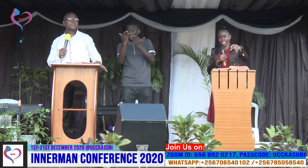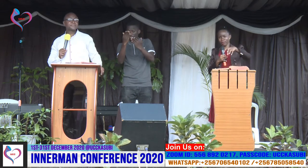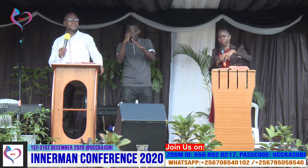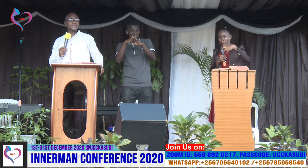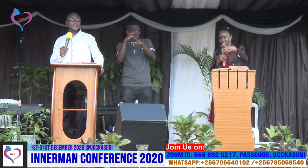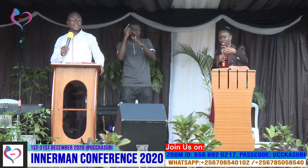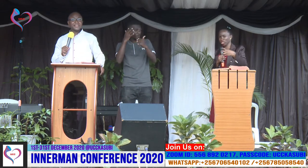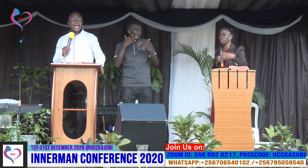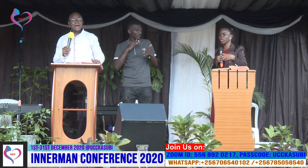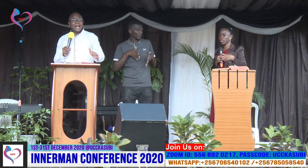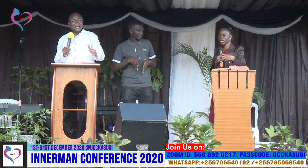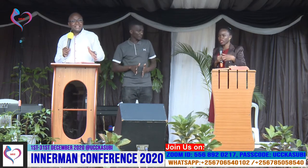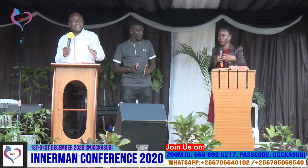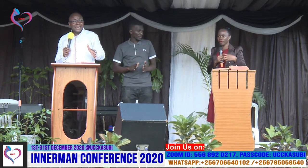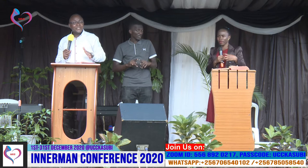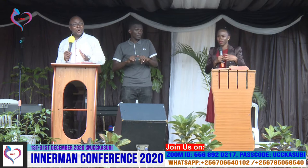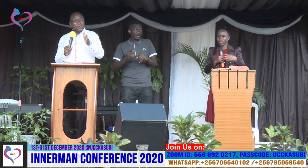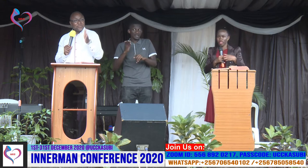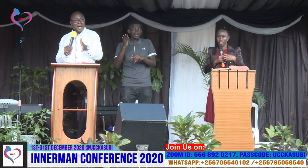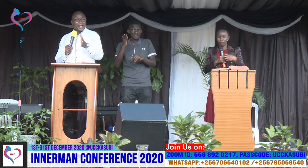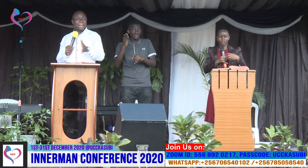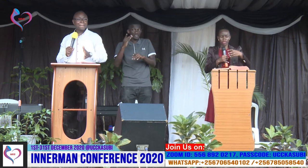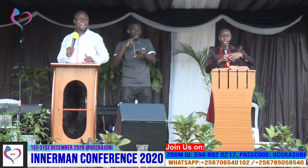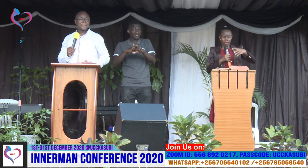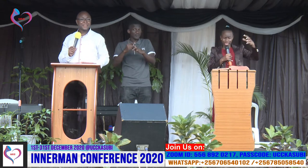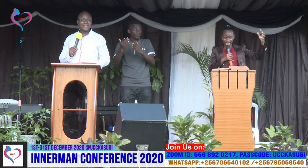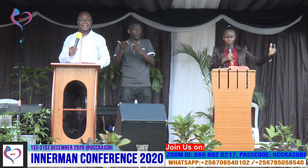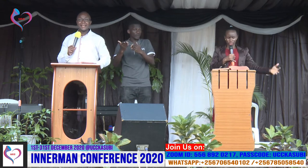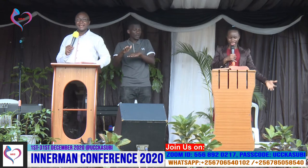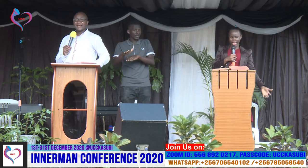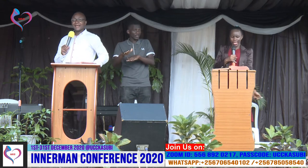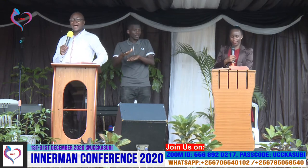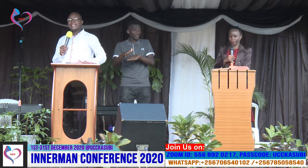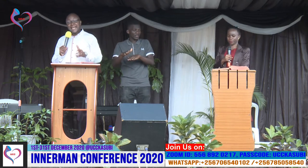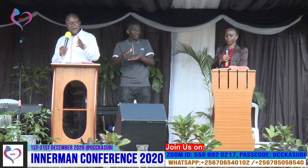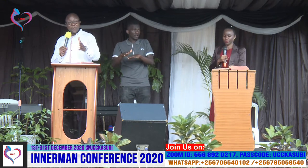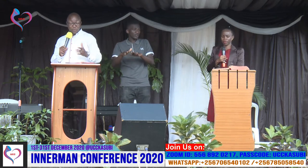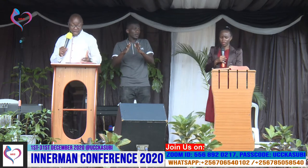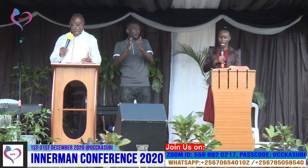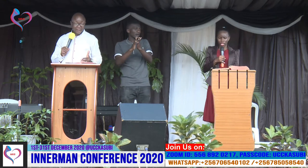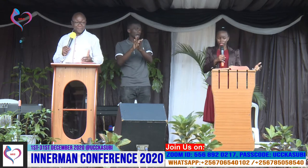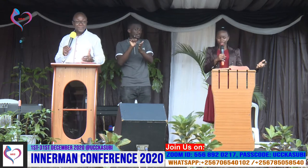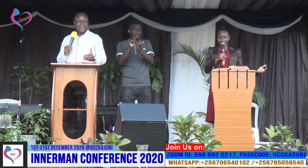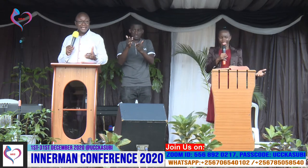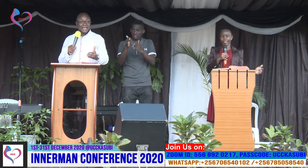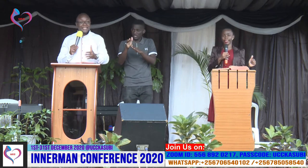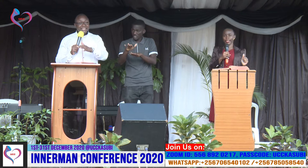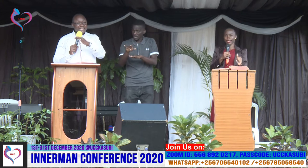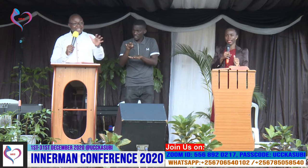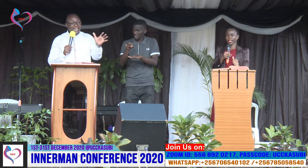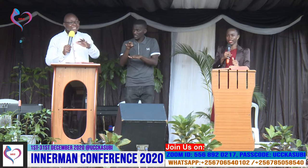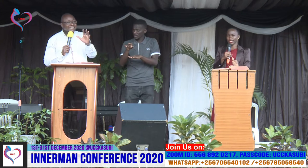ky'okuzaalibwa. There is a time to be birthed too. Naye waliye ekiseera ky'okufa. But there is also a time to die. Ate era okufa. And also